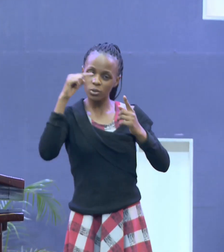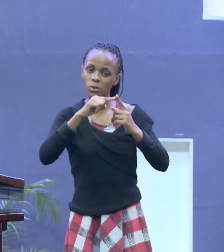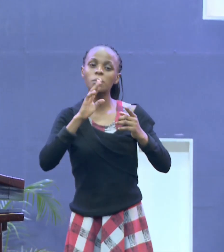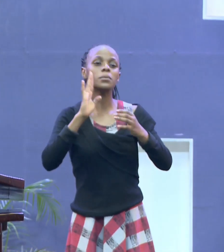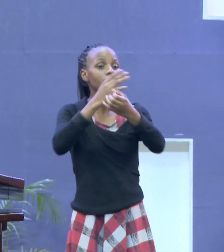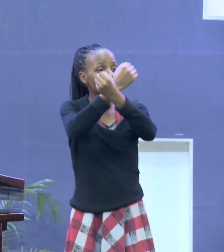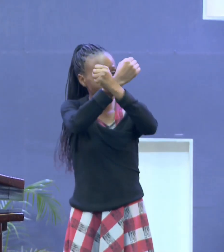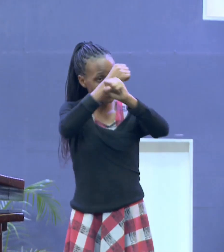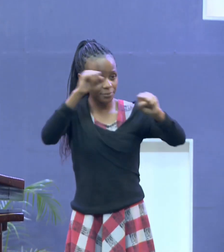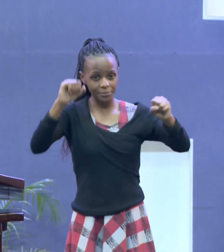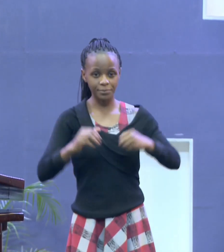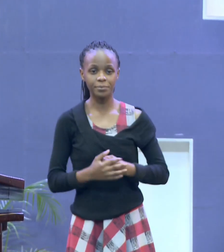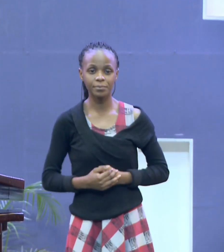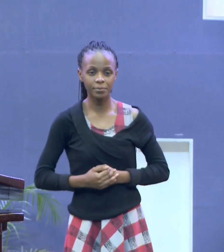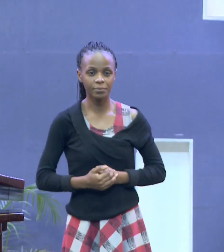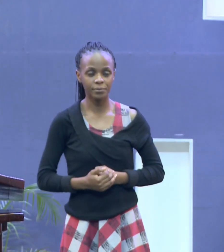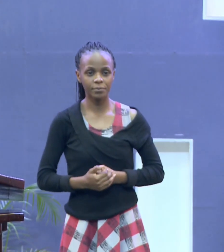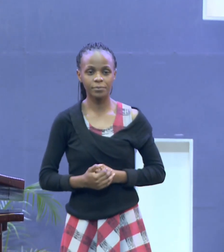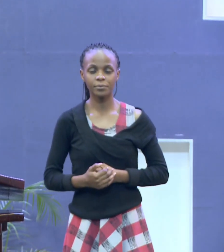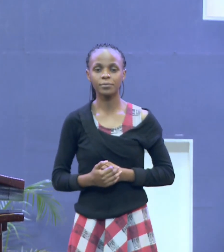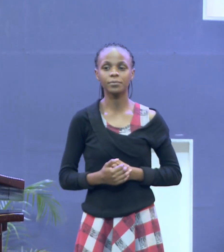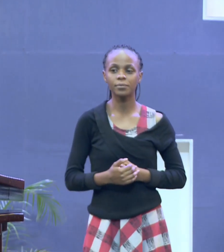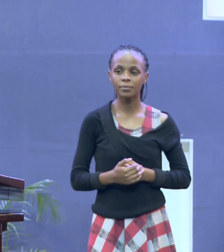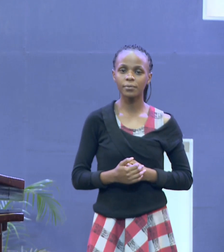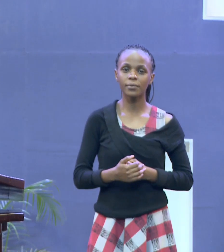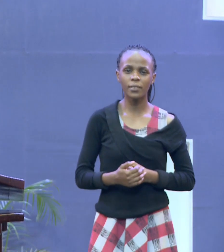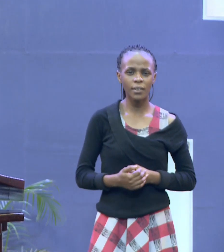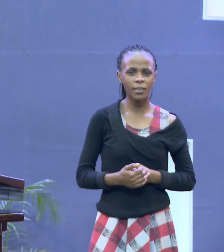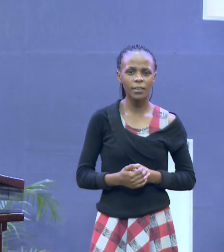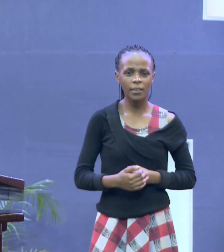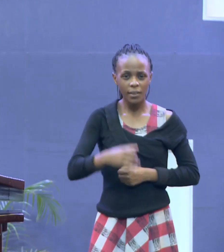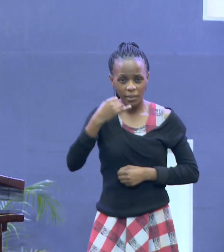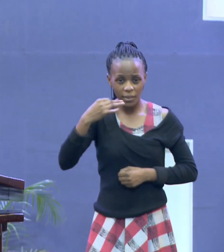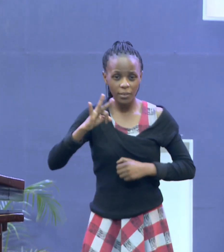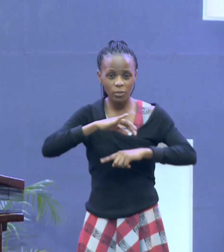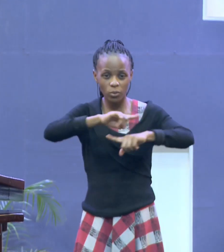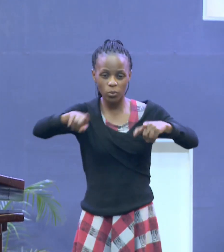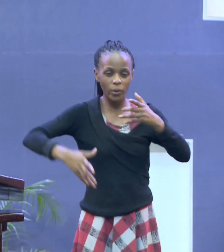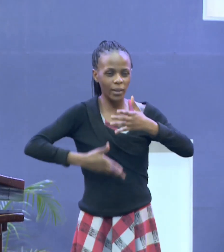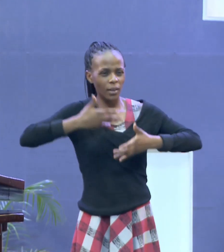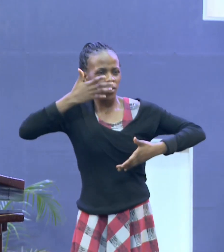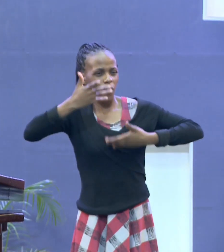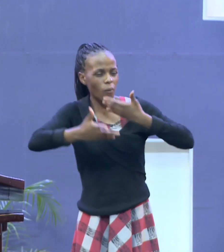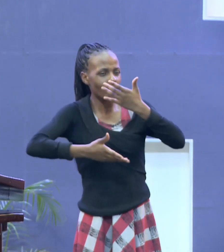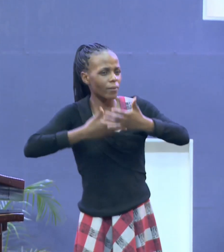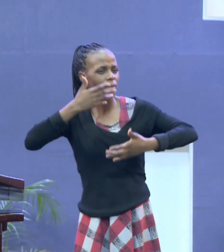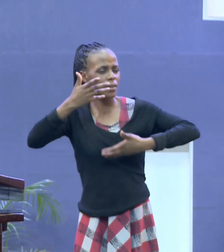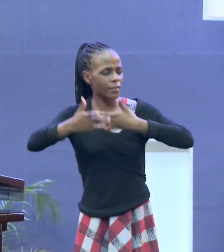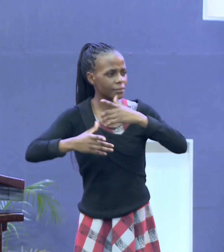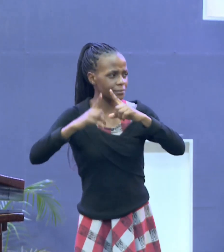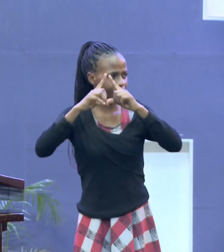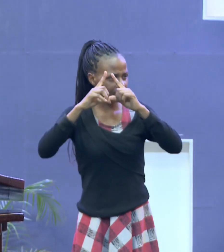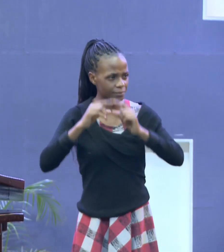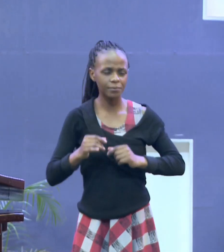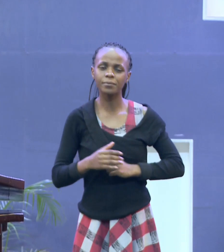The covenant of salvation. And as we say those words out,